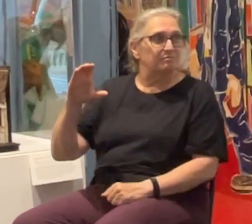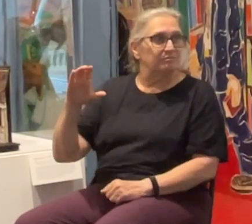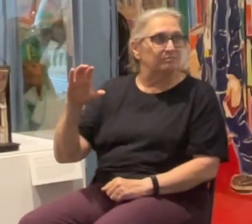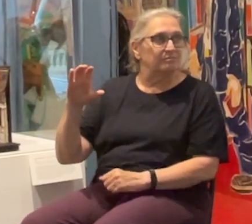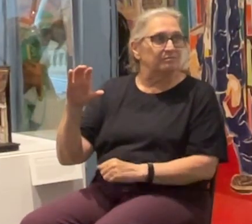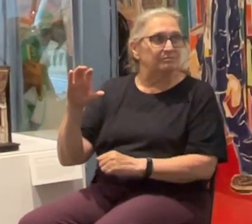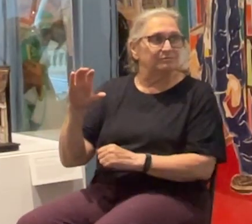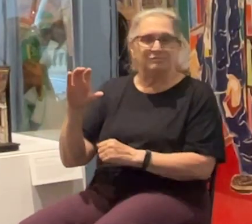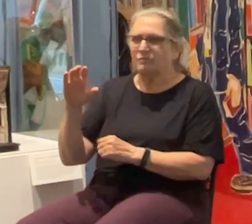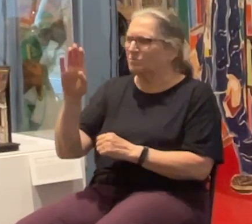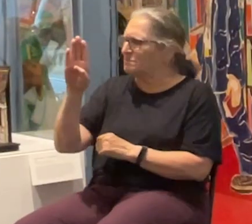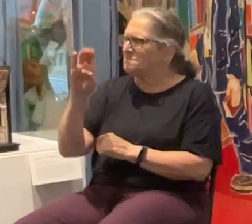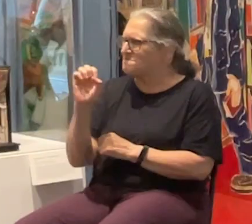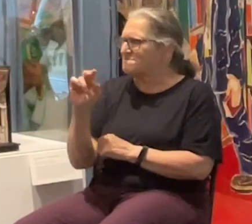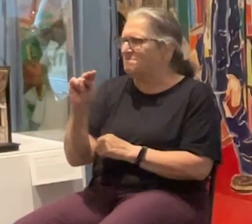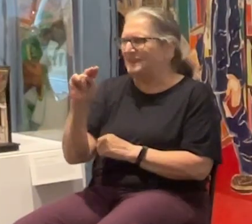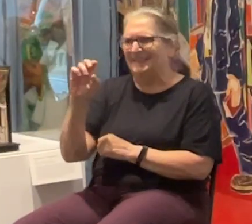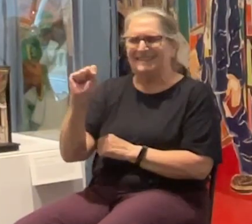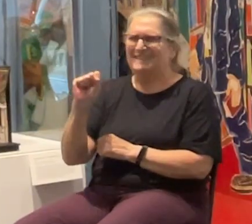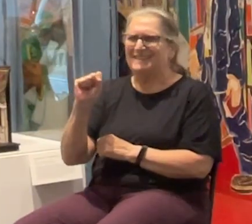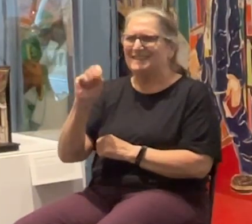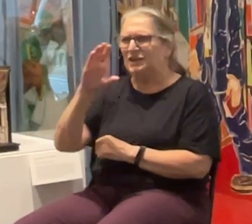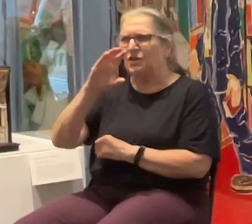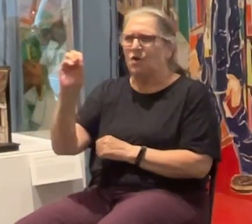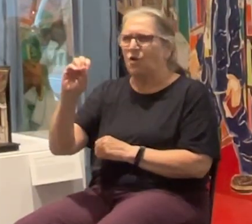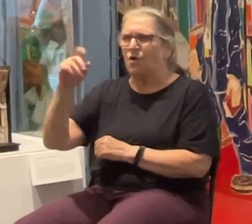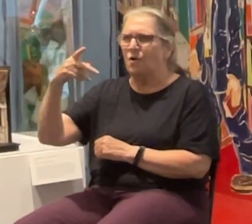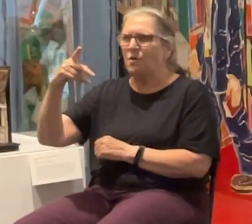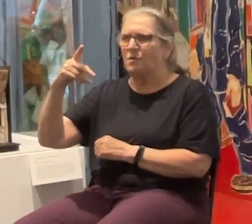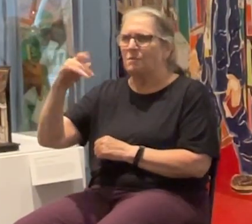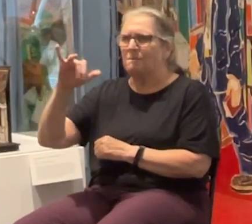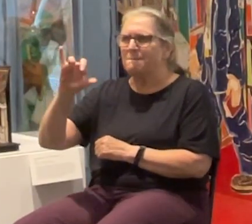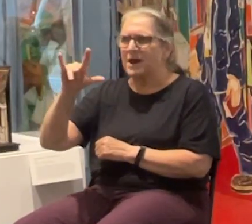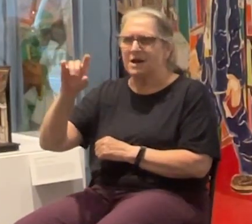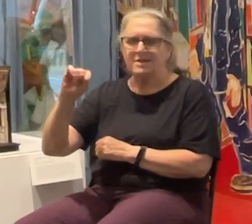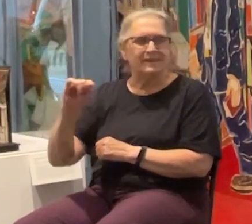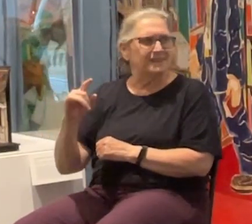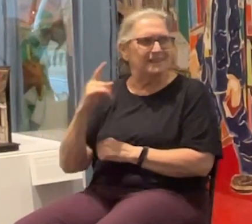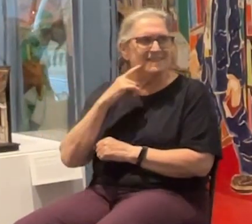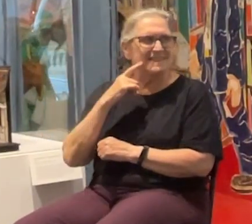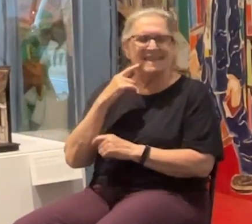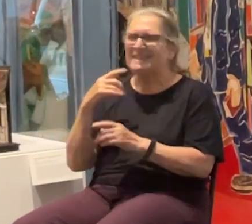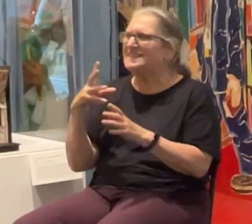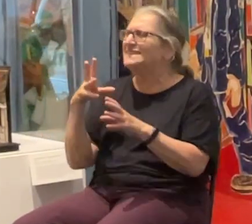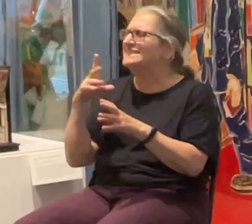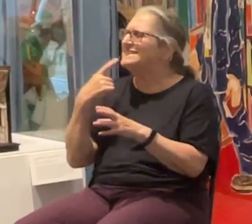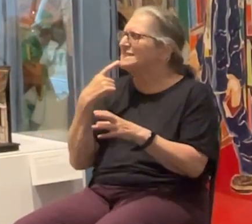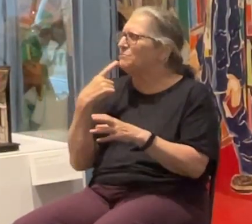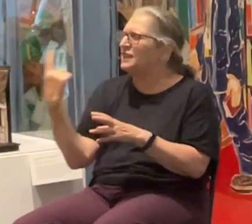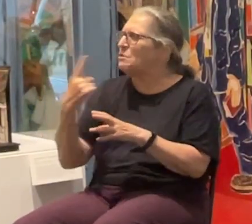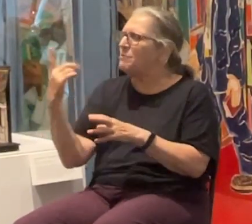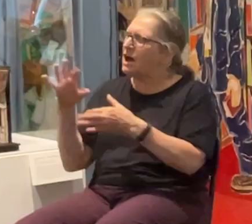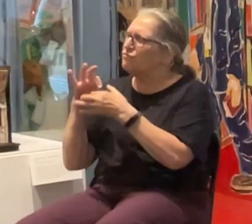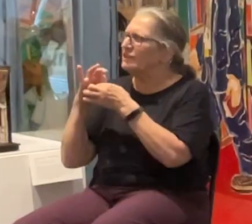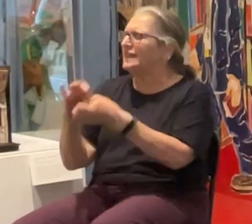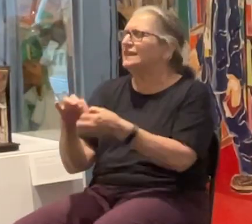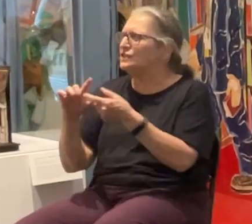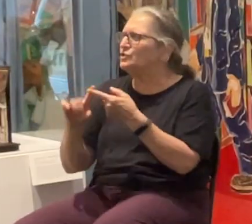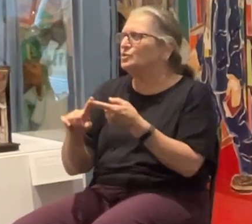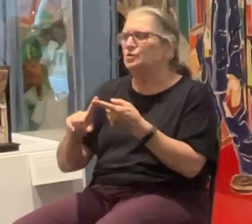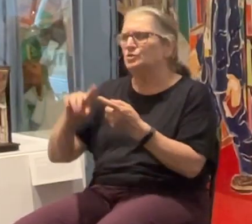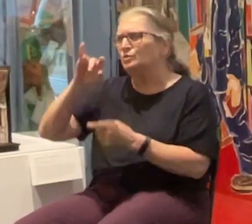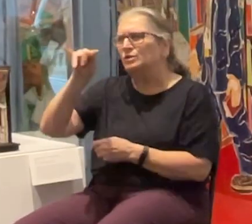Bing's co-pilot. And it did say it had something to do with Jabberwocky, but then I read the poem, and it's not literally in the poem. Maybe it's the framework